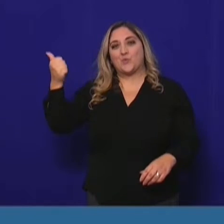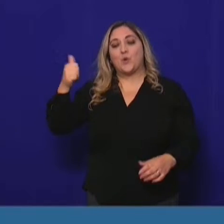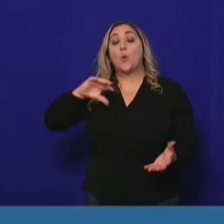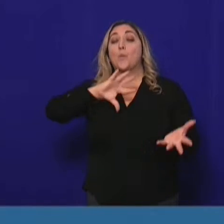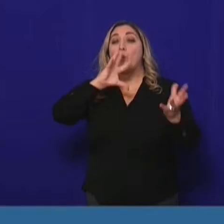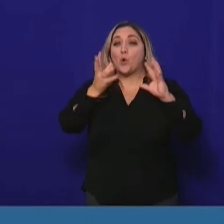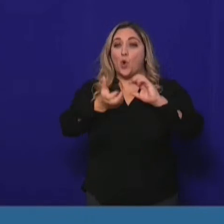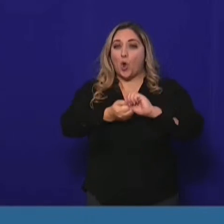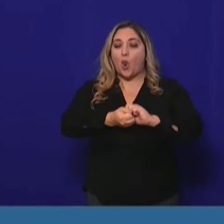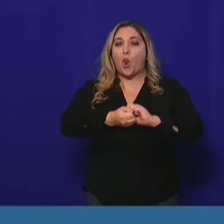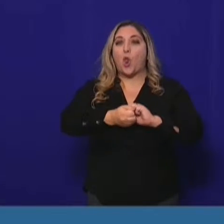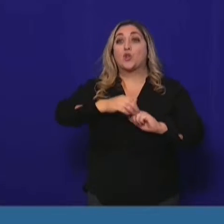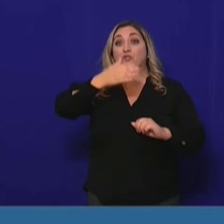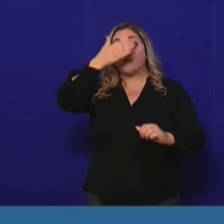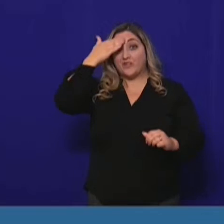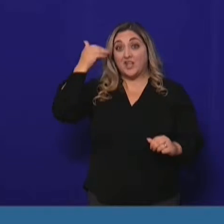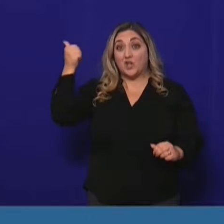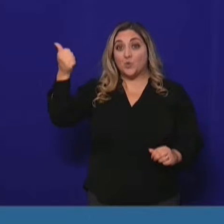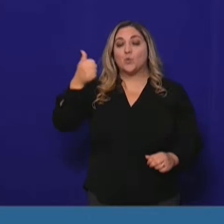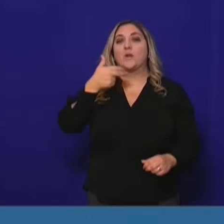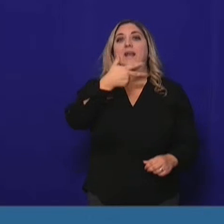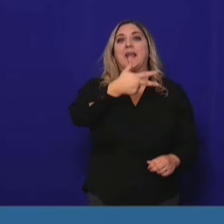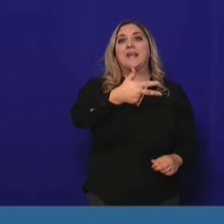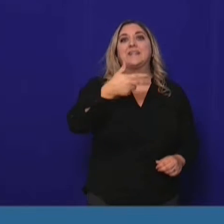kellhom il-COVID u issa fiequ huwa ta'